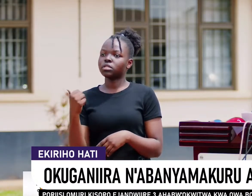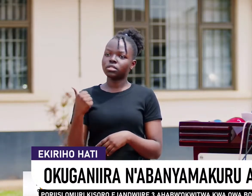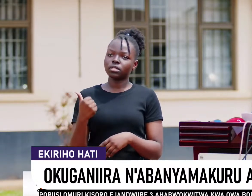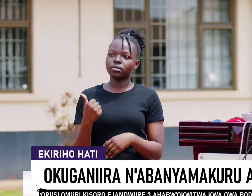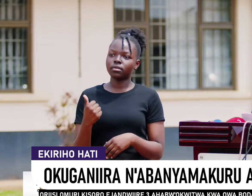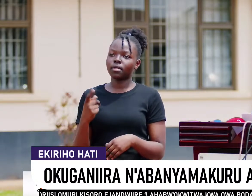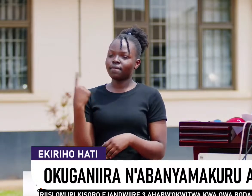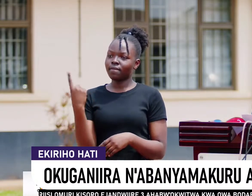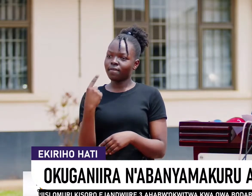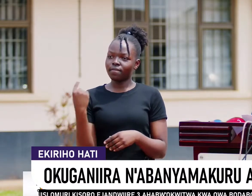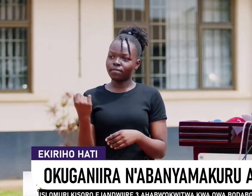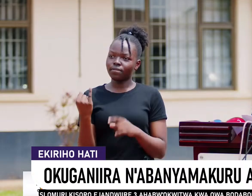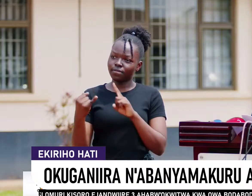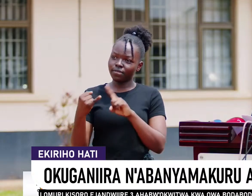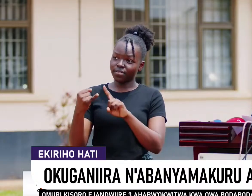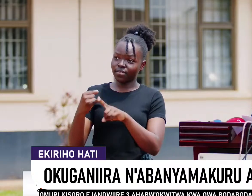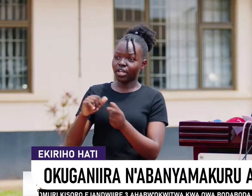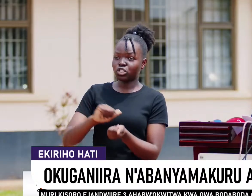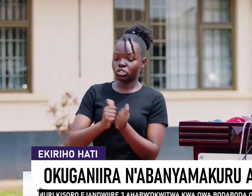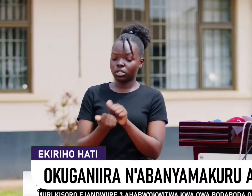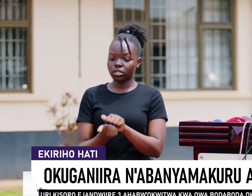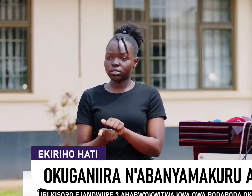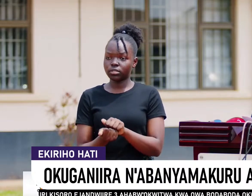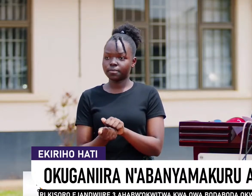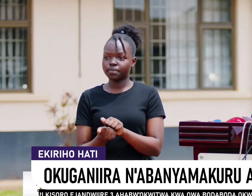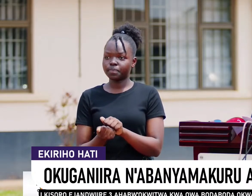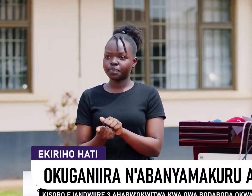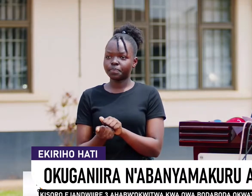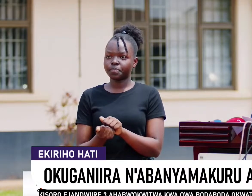Enkyukakyuka esoose yeegamba nti